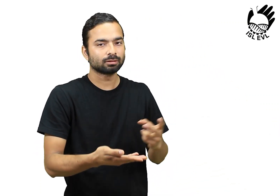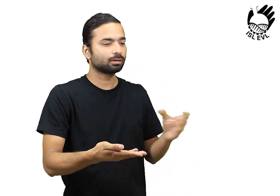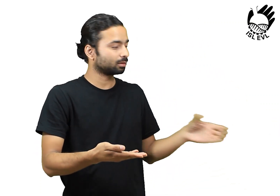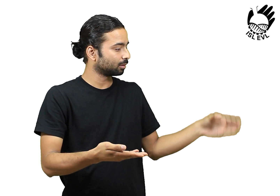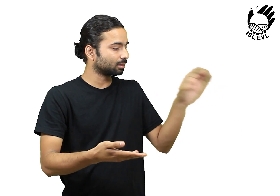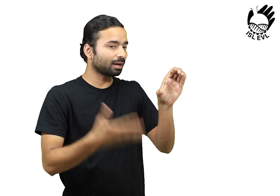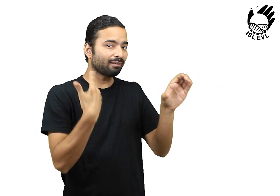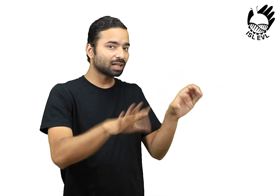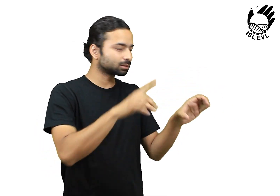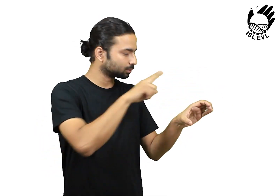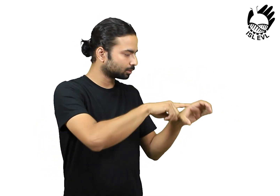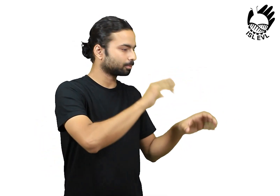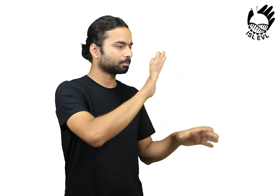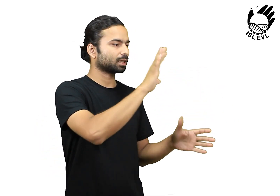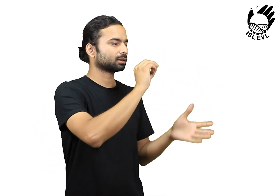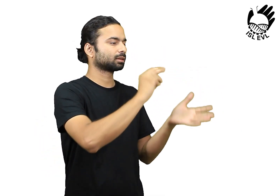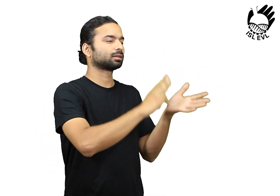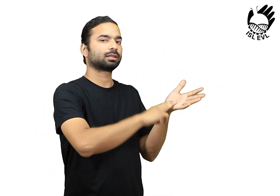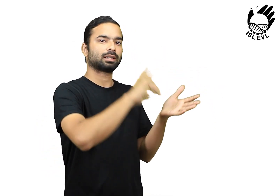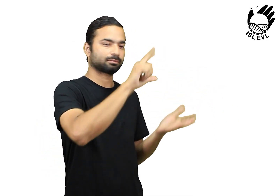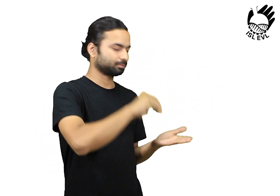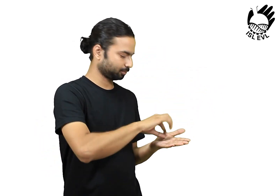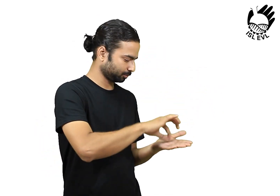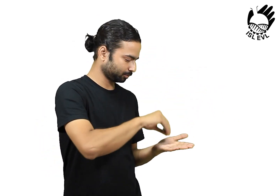Record each of the 50 ml additions as you go along.